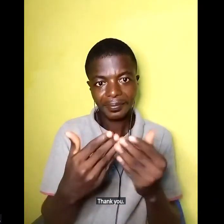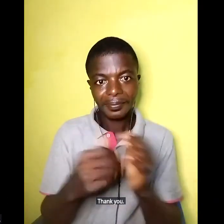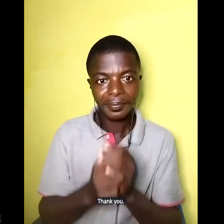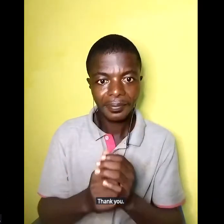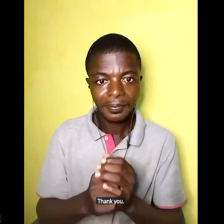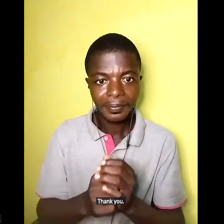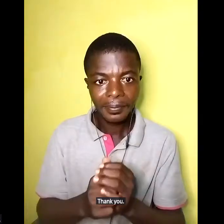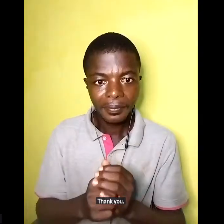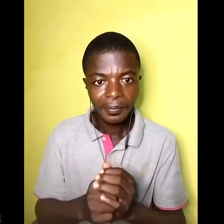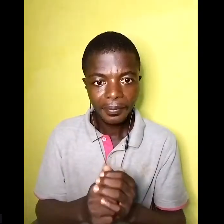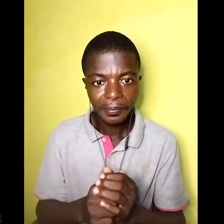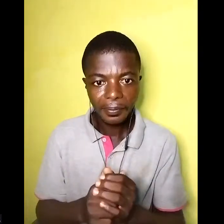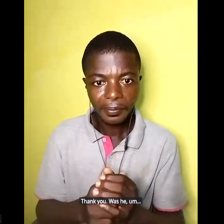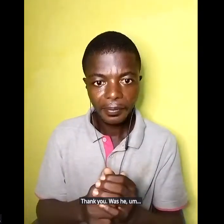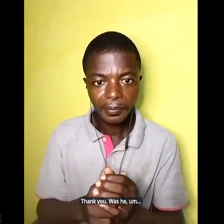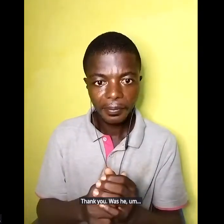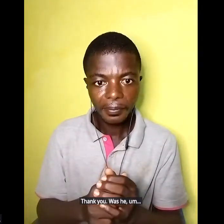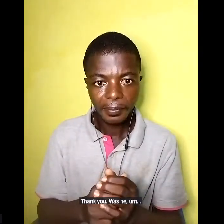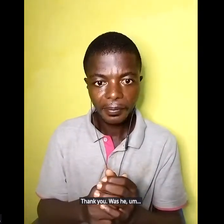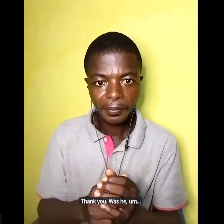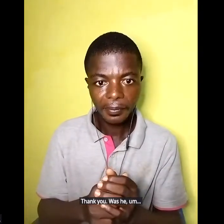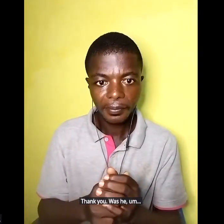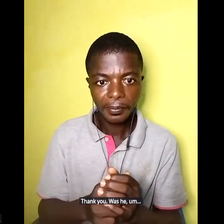I must say, impressive.